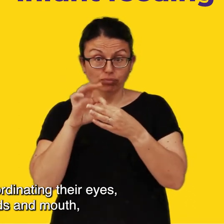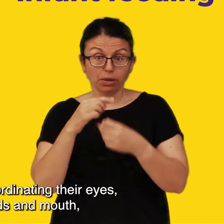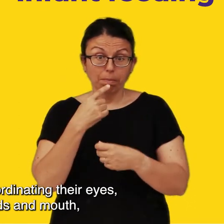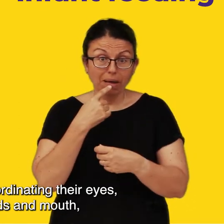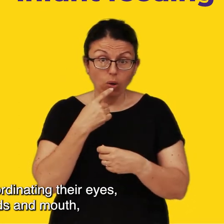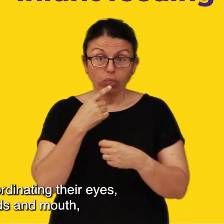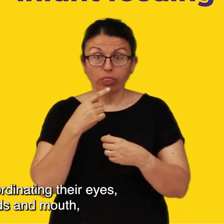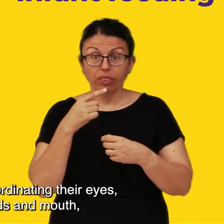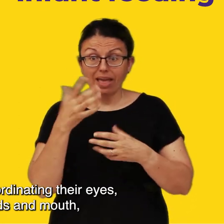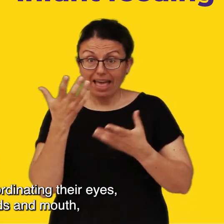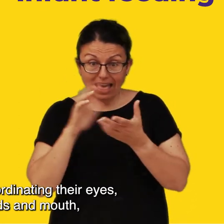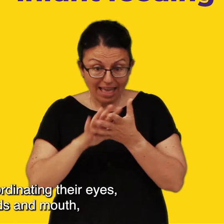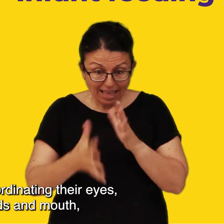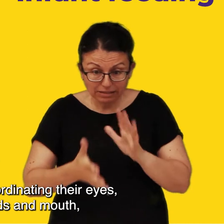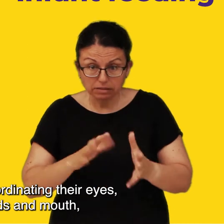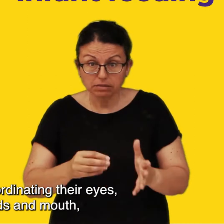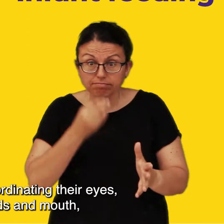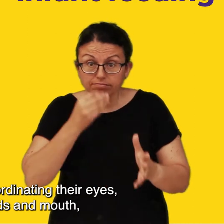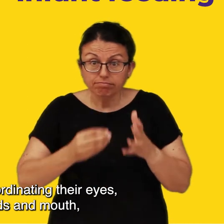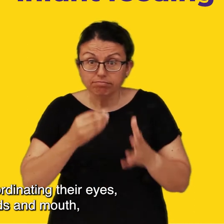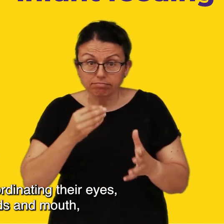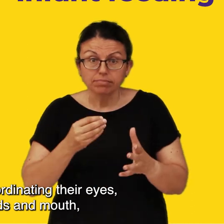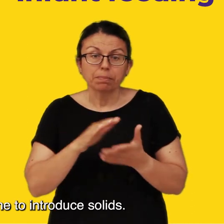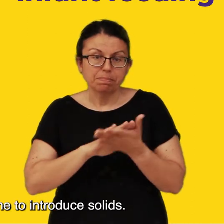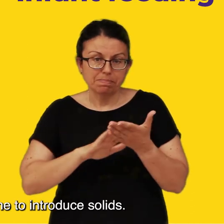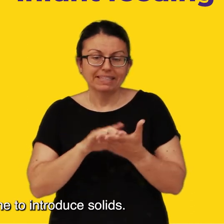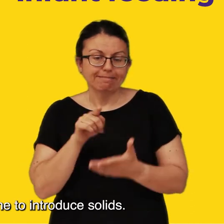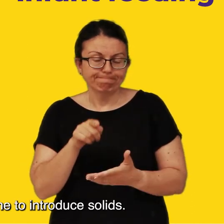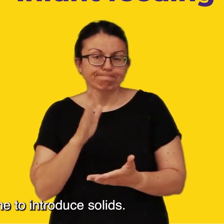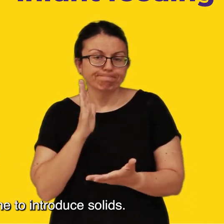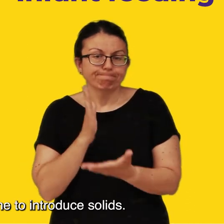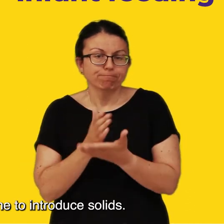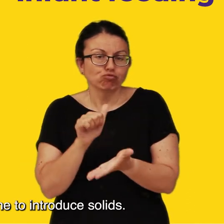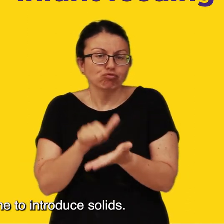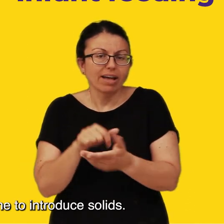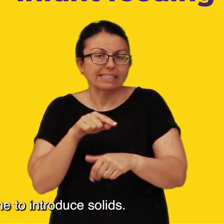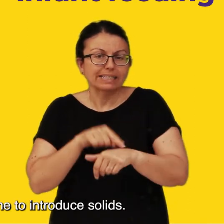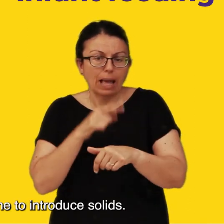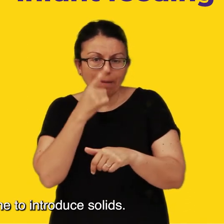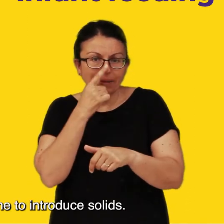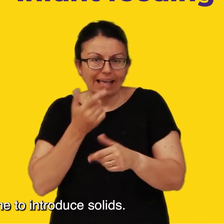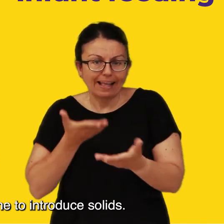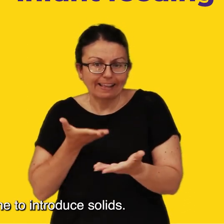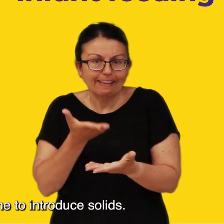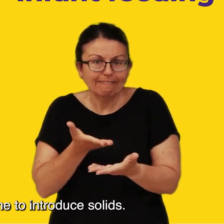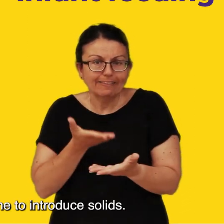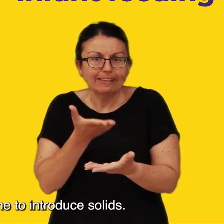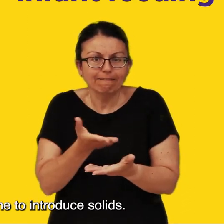their eyes, hands and mouth, it may be time to introduce solids.